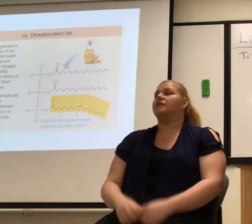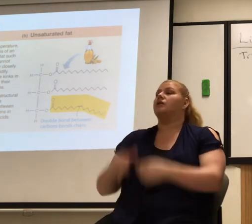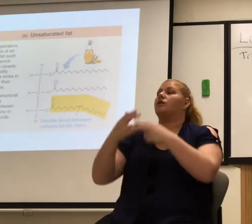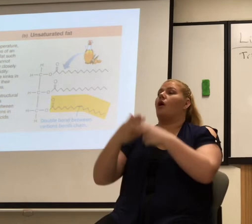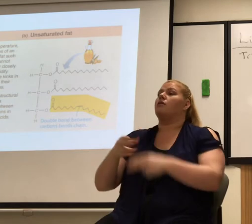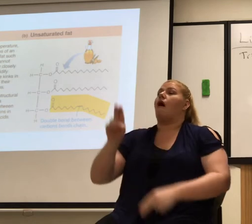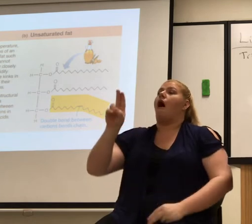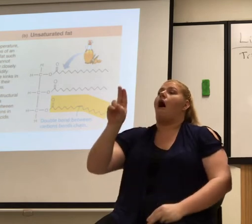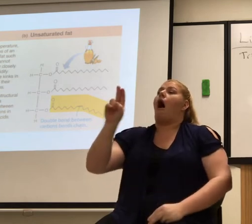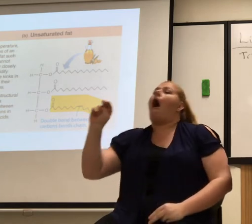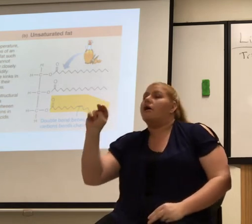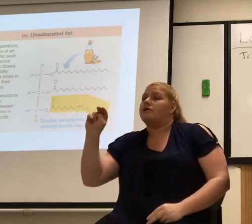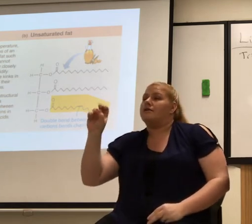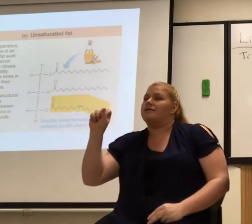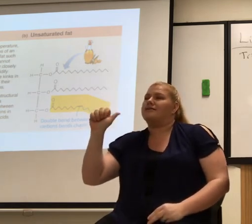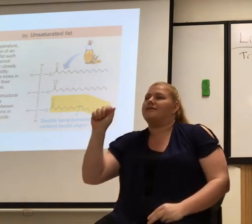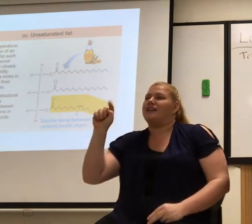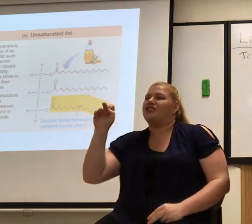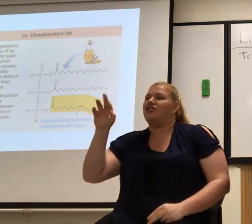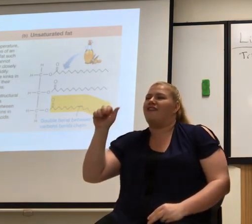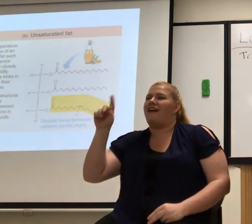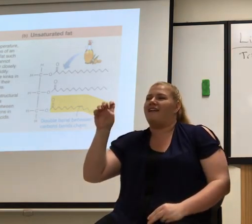unsaturated.